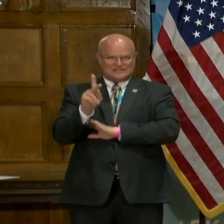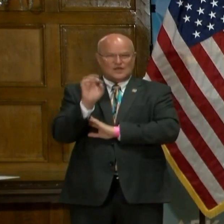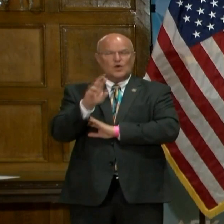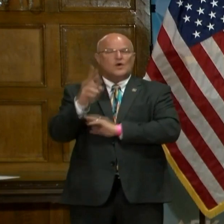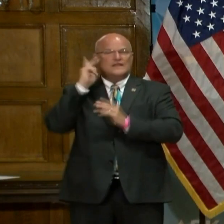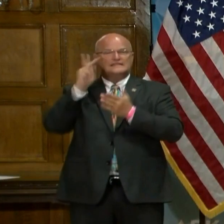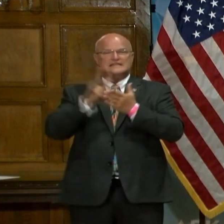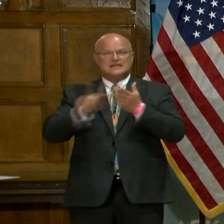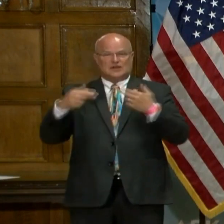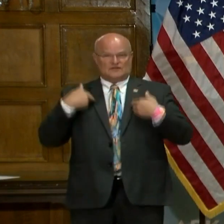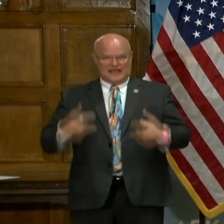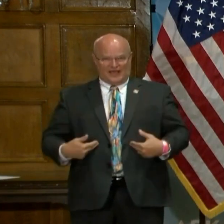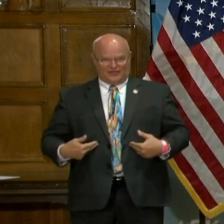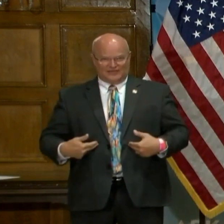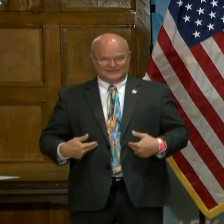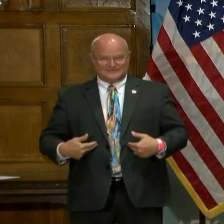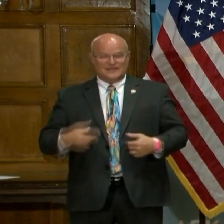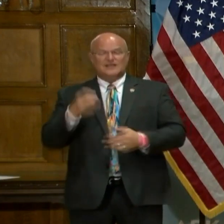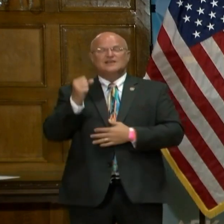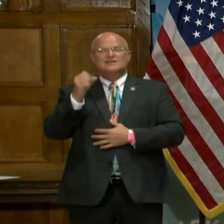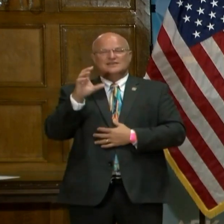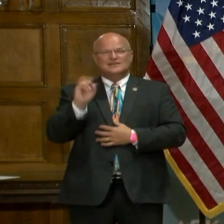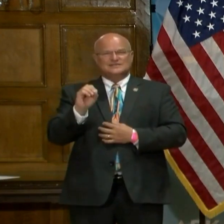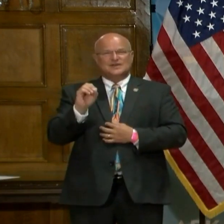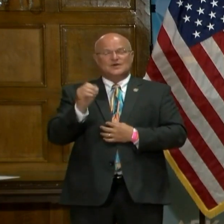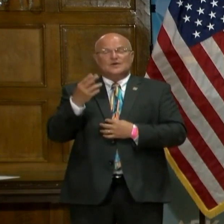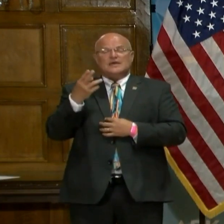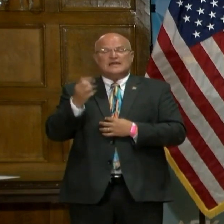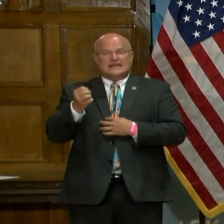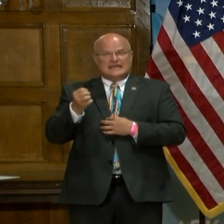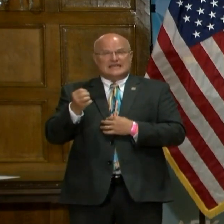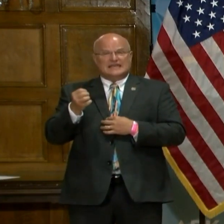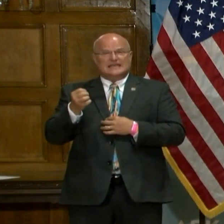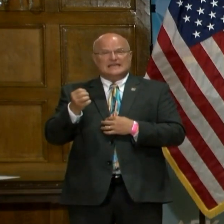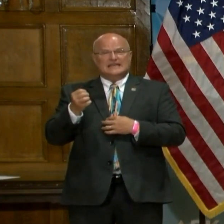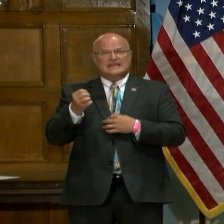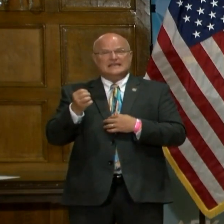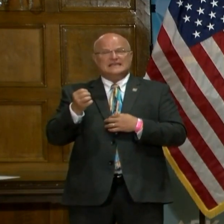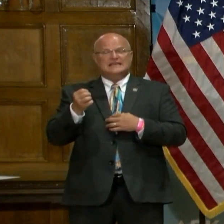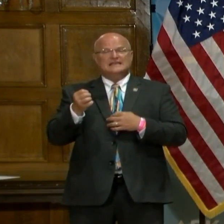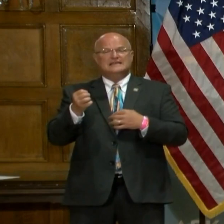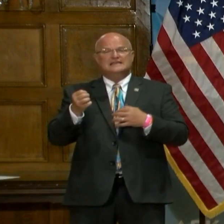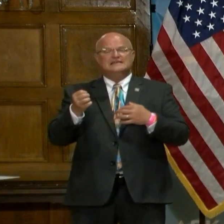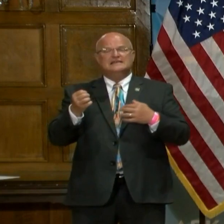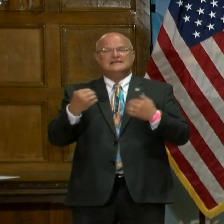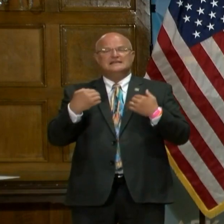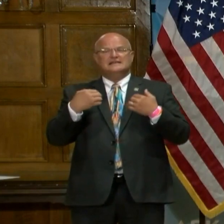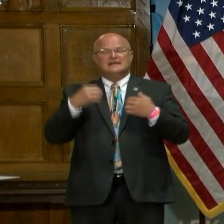or the Secretary of Health. And so he's brought this